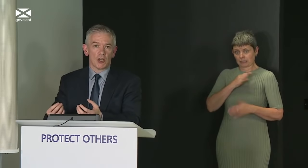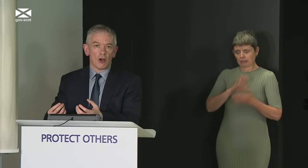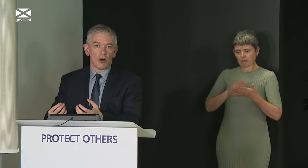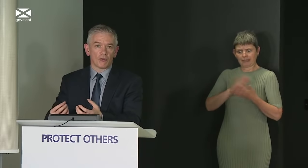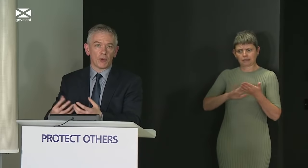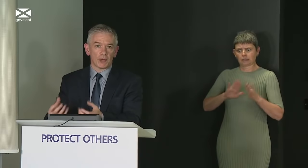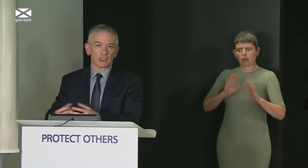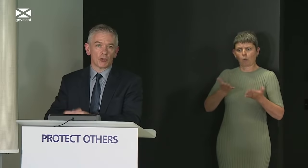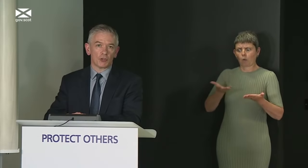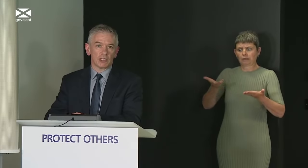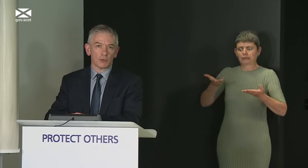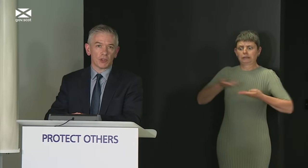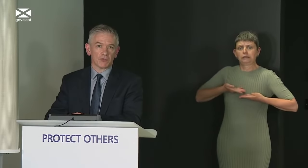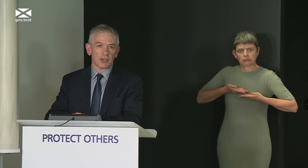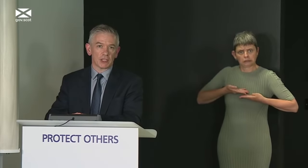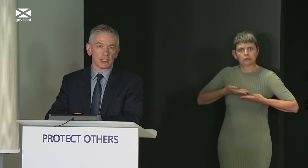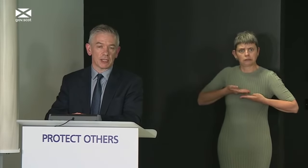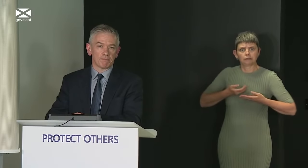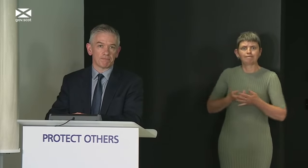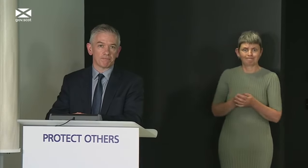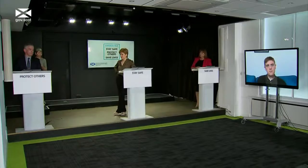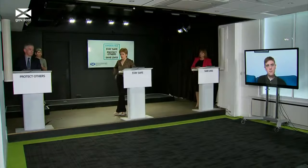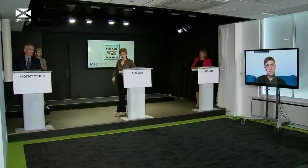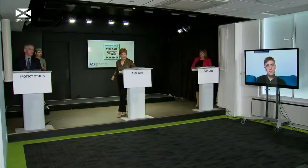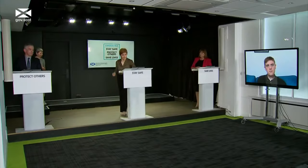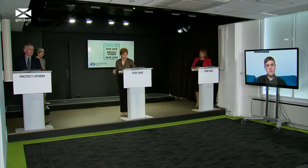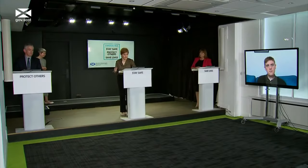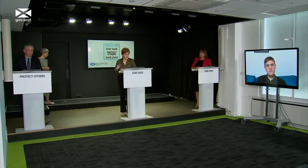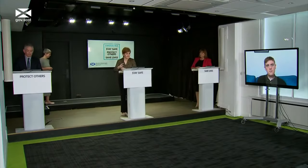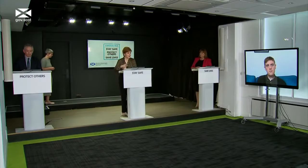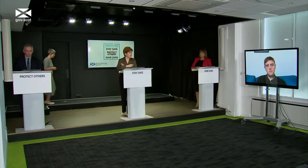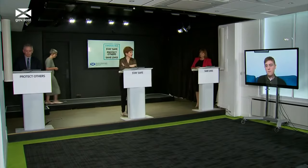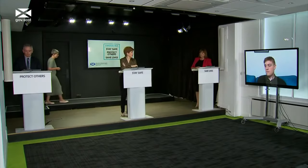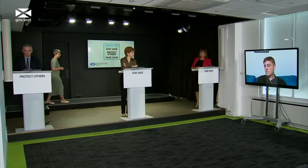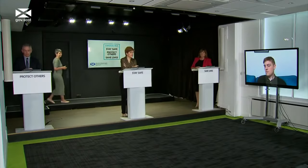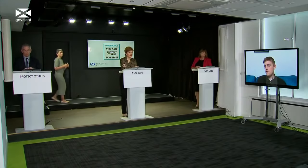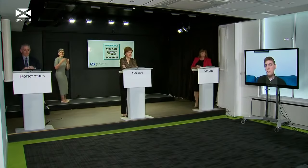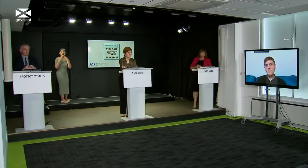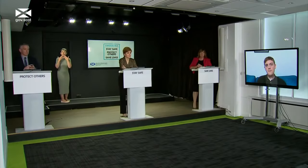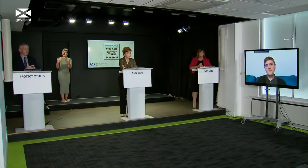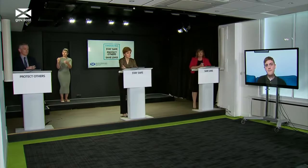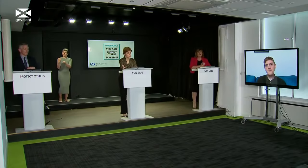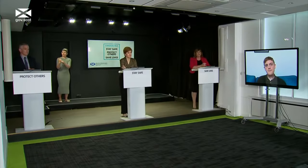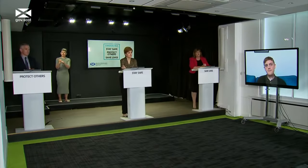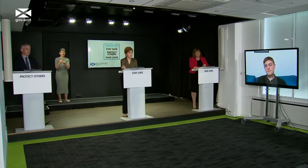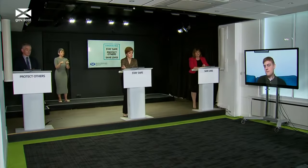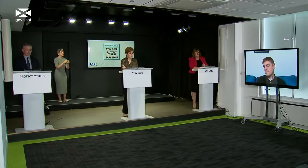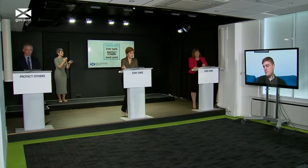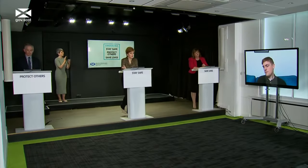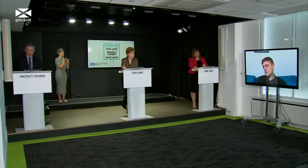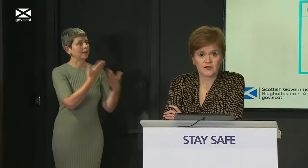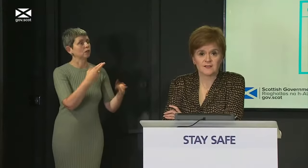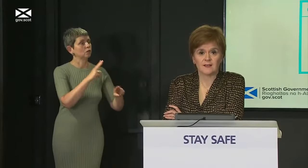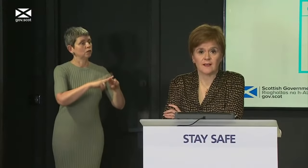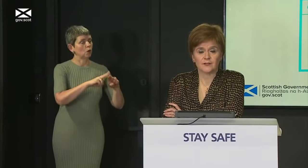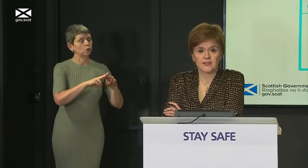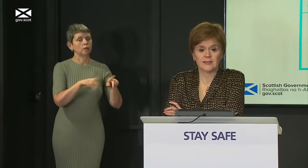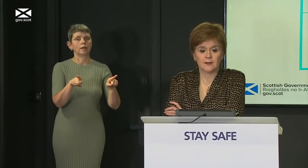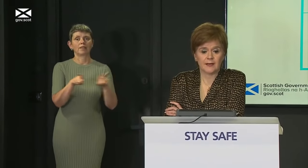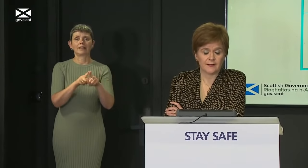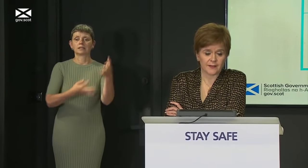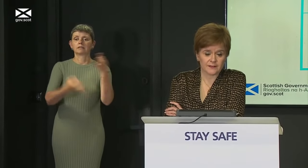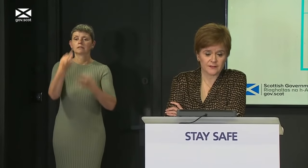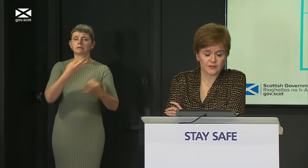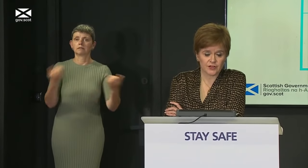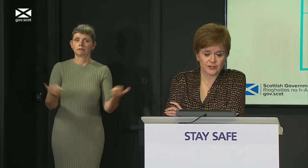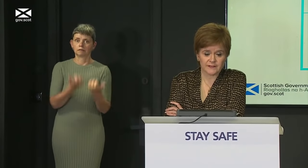chance of coming into contact with this virus again. Thanks, Gregor. And thanks to Fiona as well. That concludes the questions for